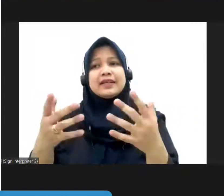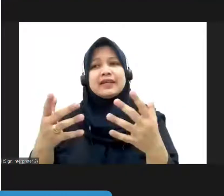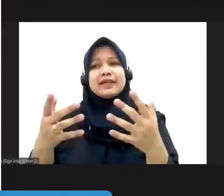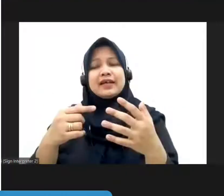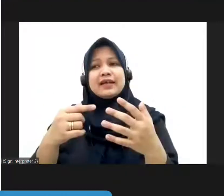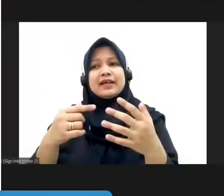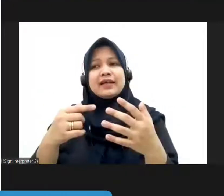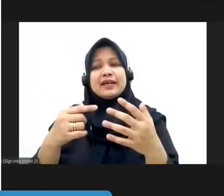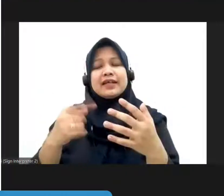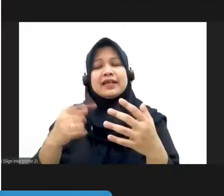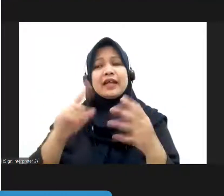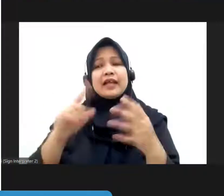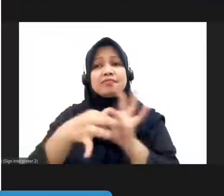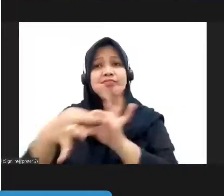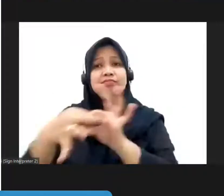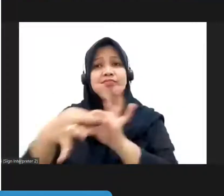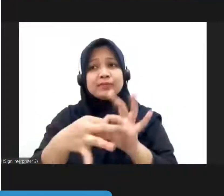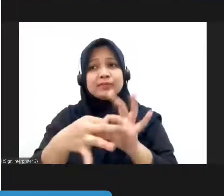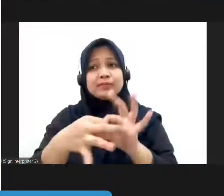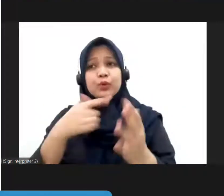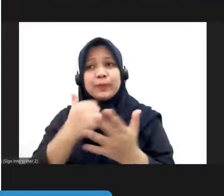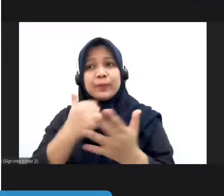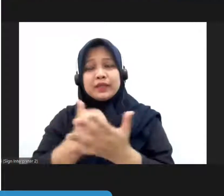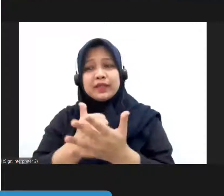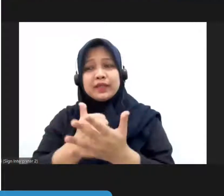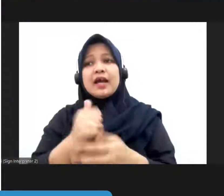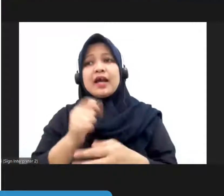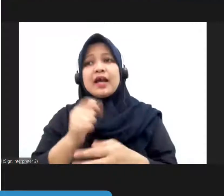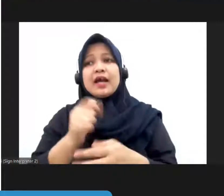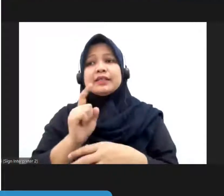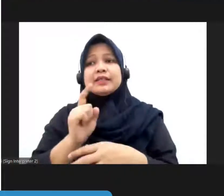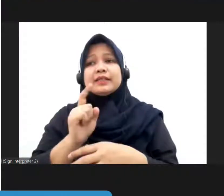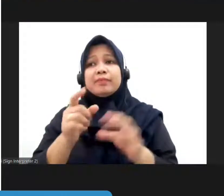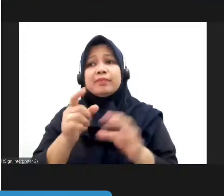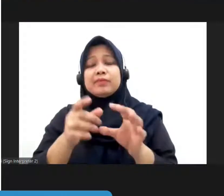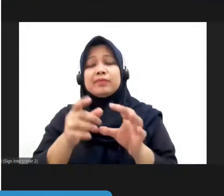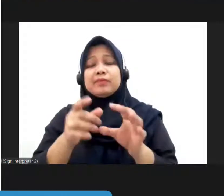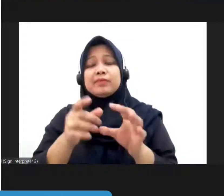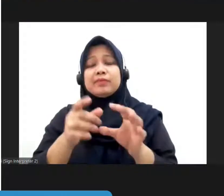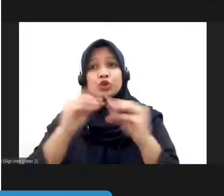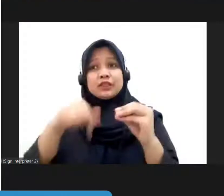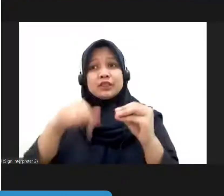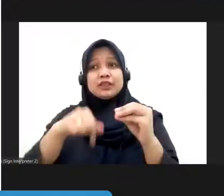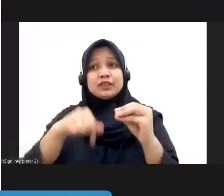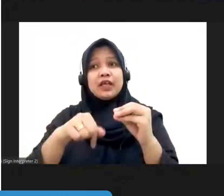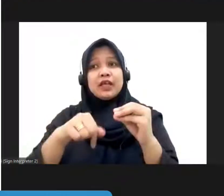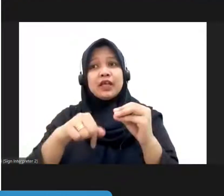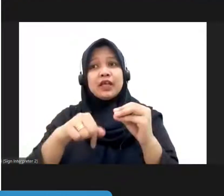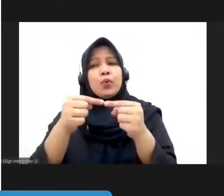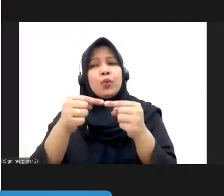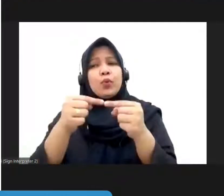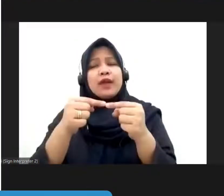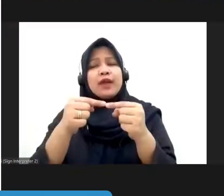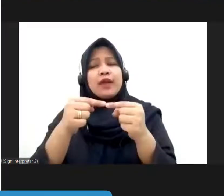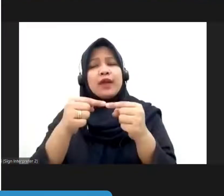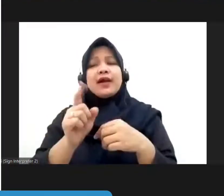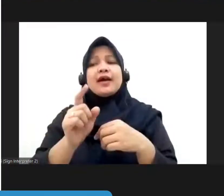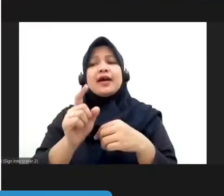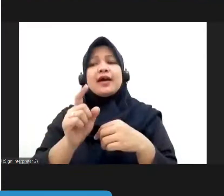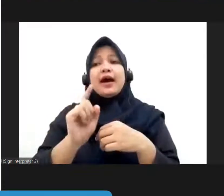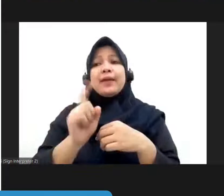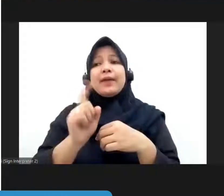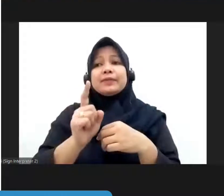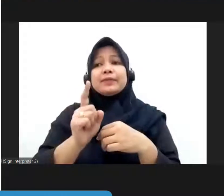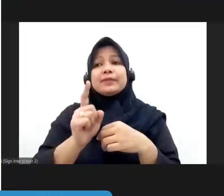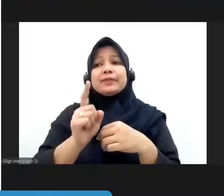have seen as part of the discussion is I think humanitarian sector needs to have a dialogue with